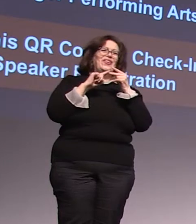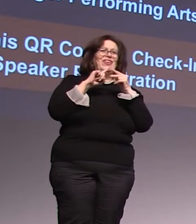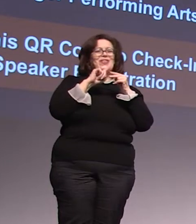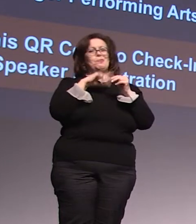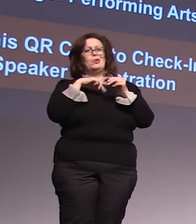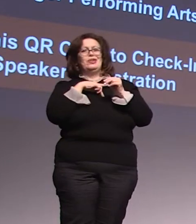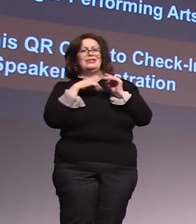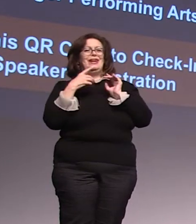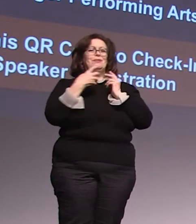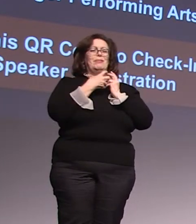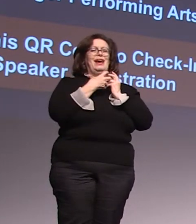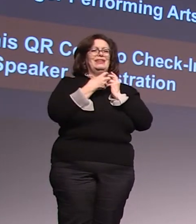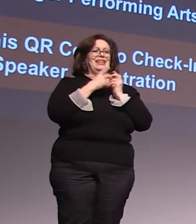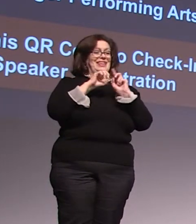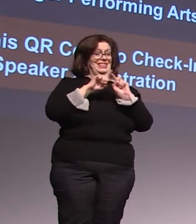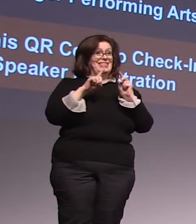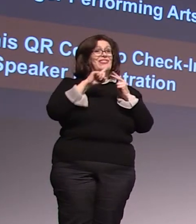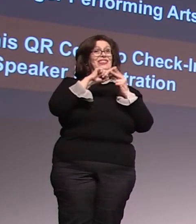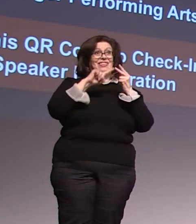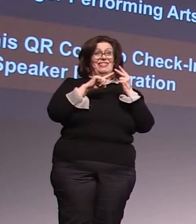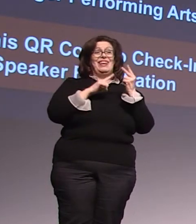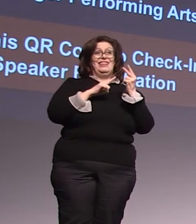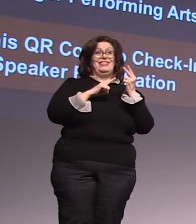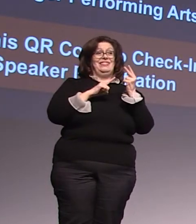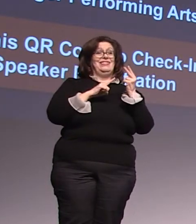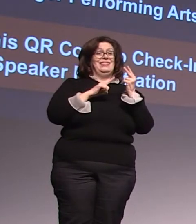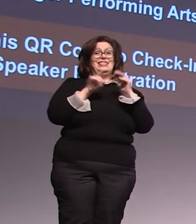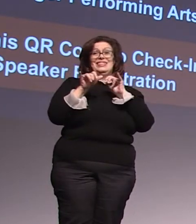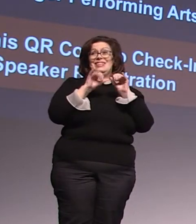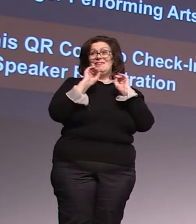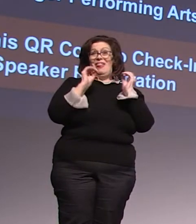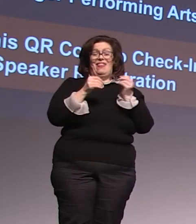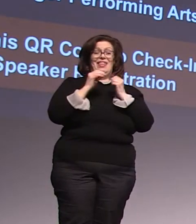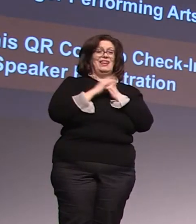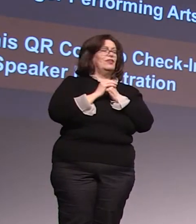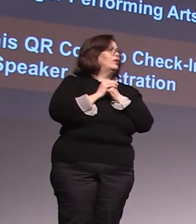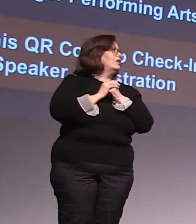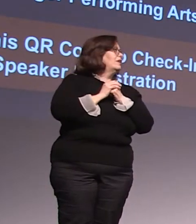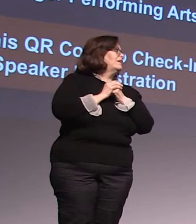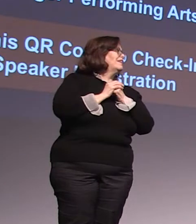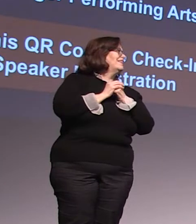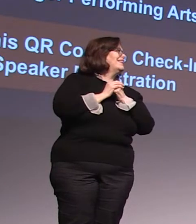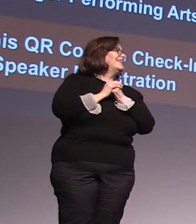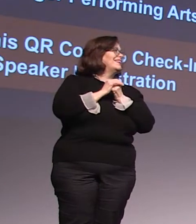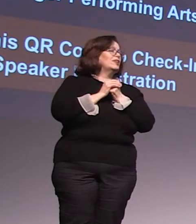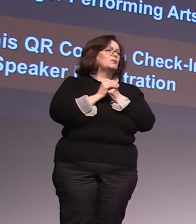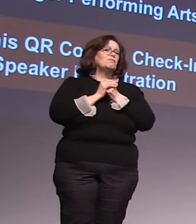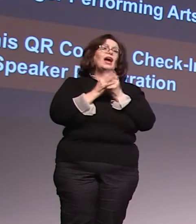very different needs. I don't think they're gonna have the same education experience. I want them to be